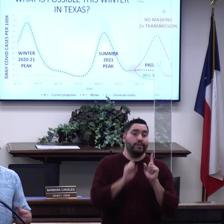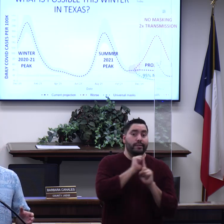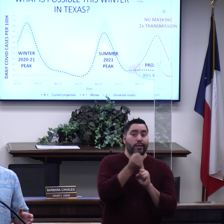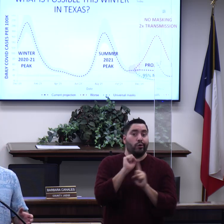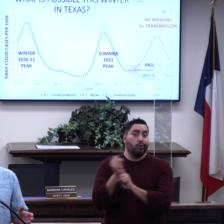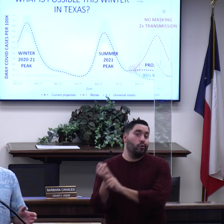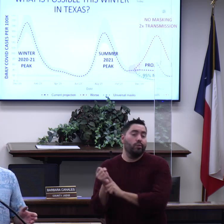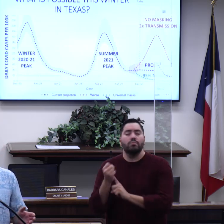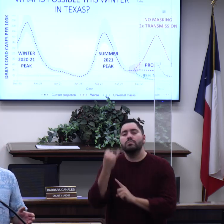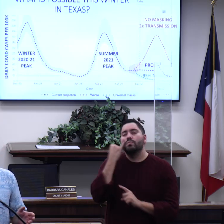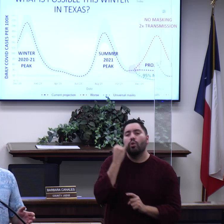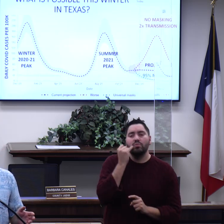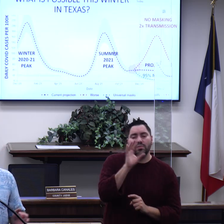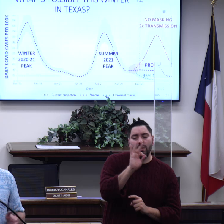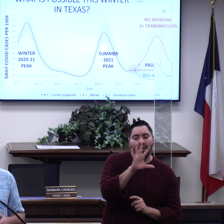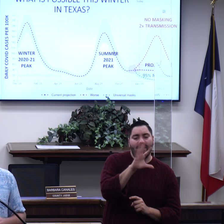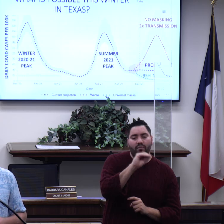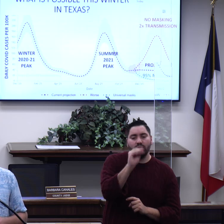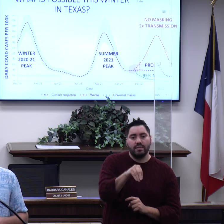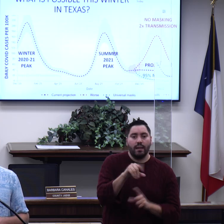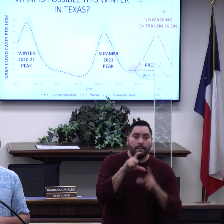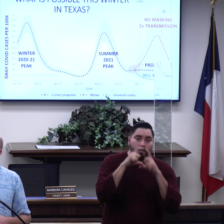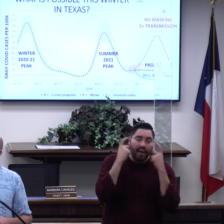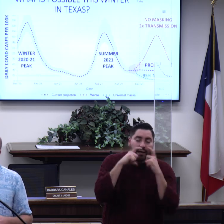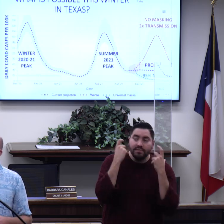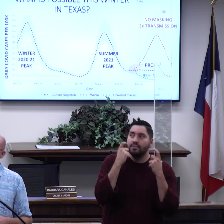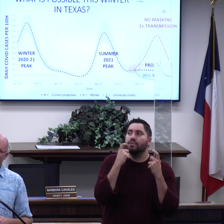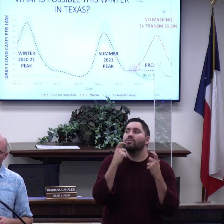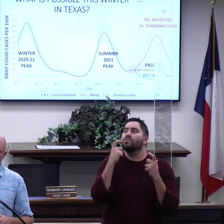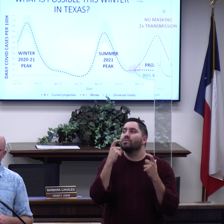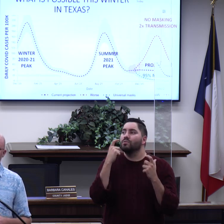happens if 95% of all people masked? And you can